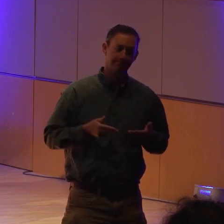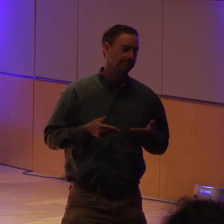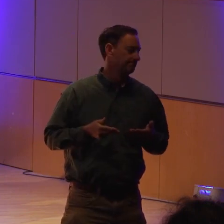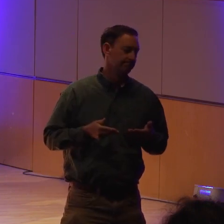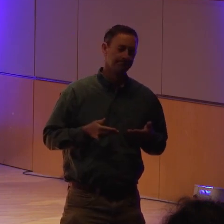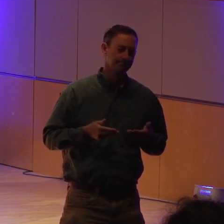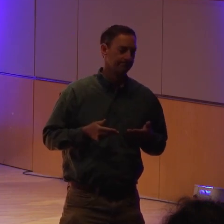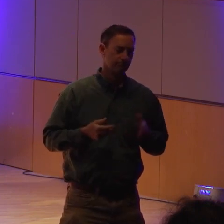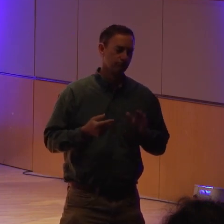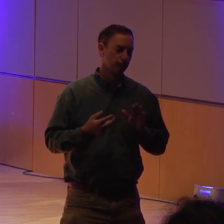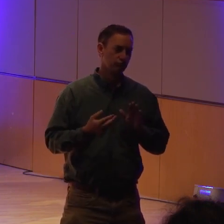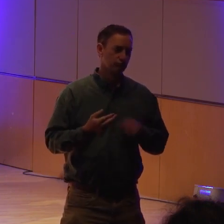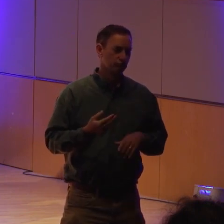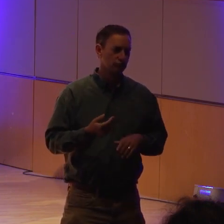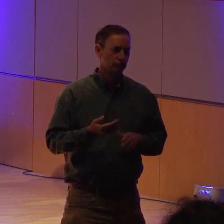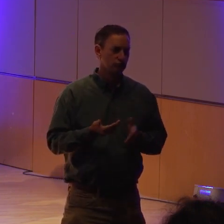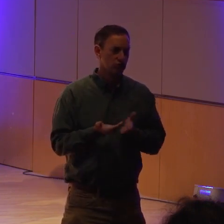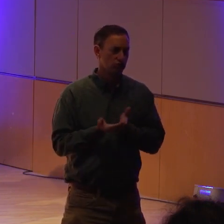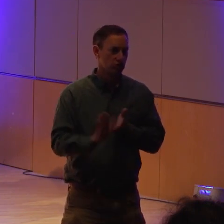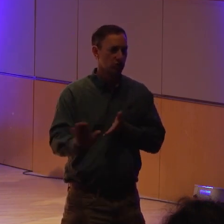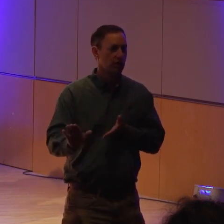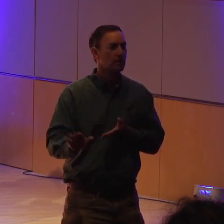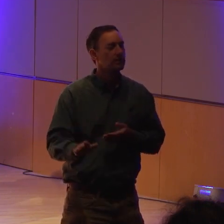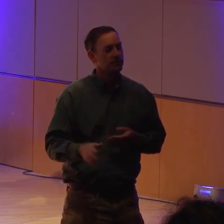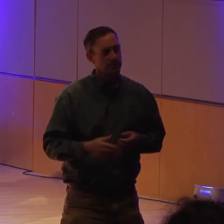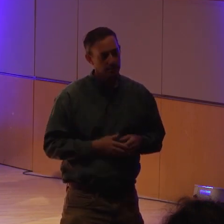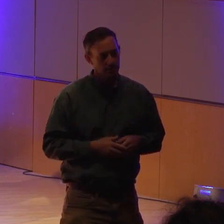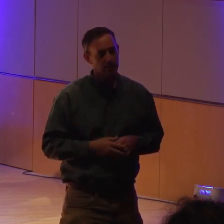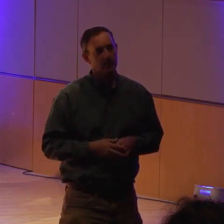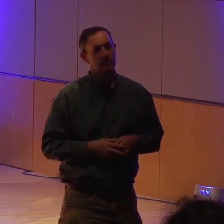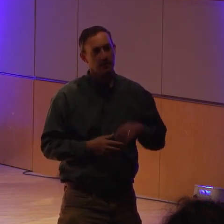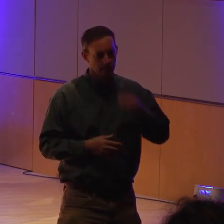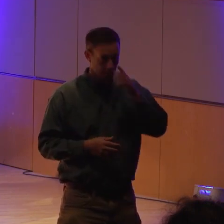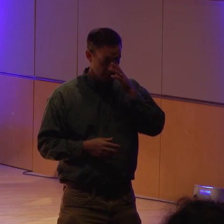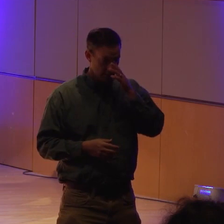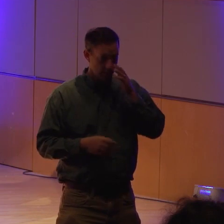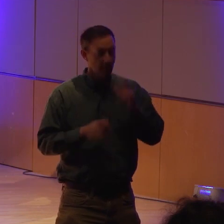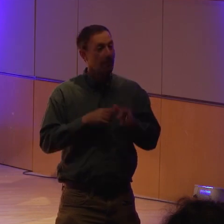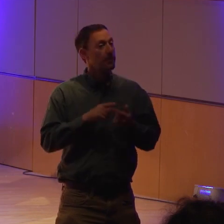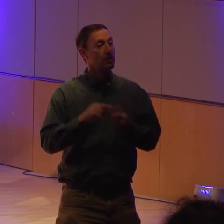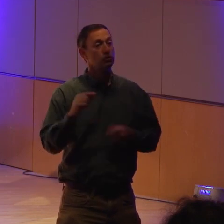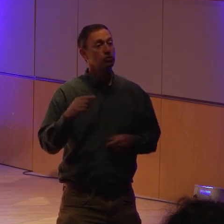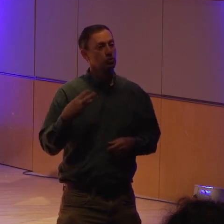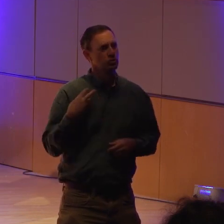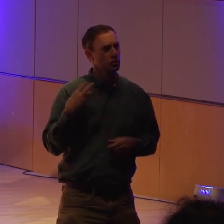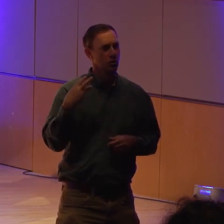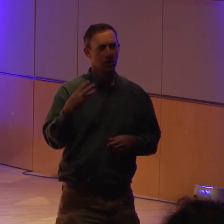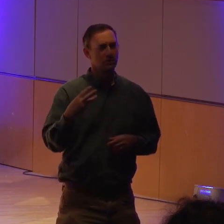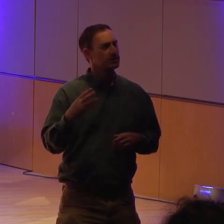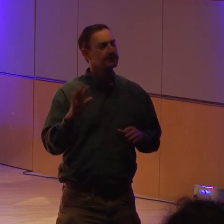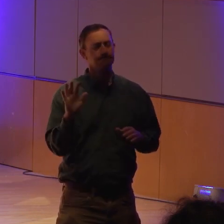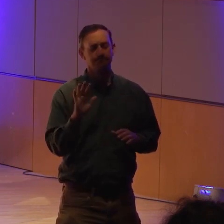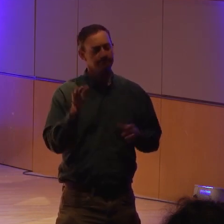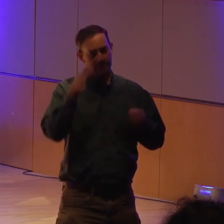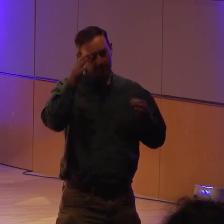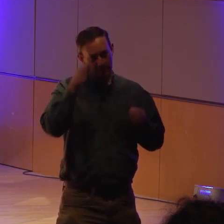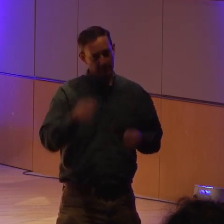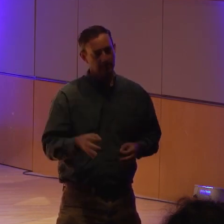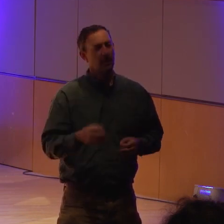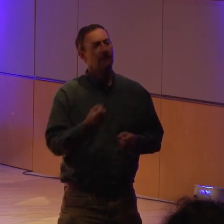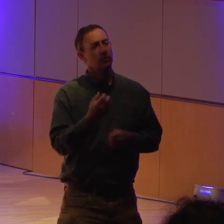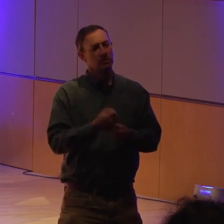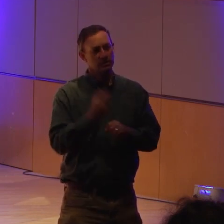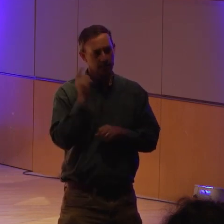America. It was probably a higher impulse that prompted George Washington some years later to write to